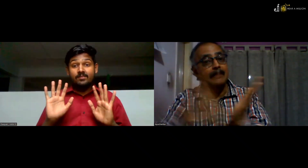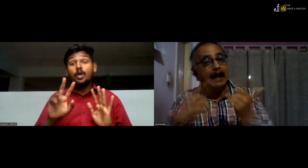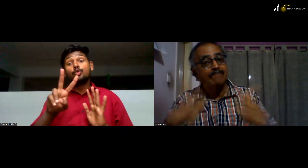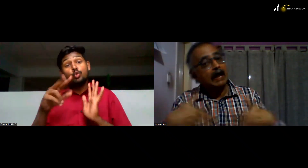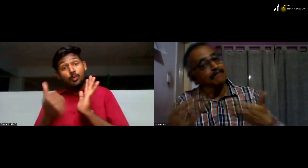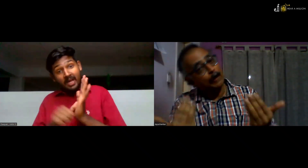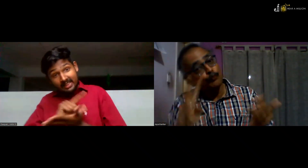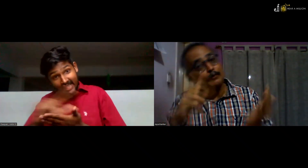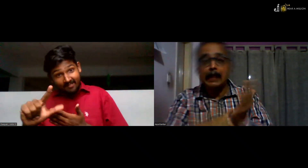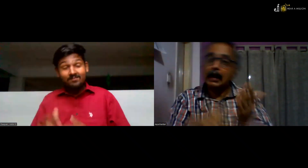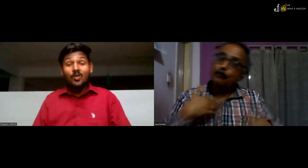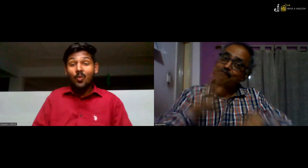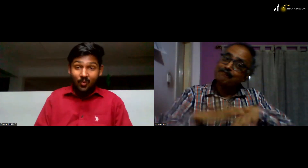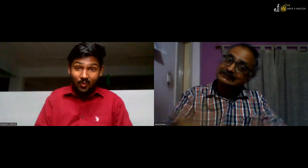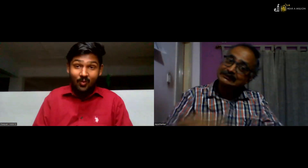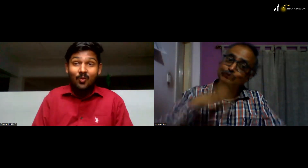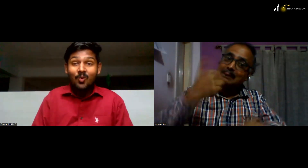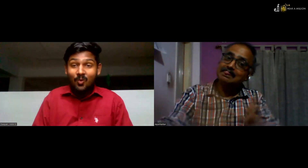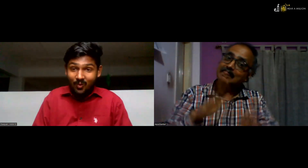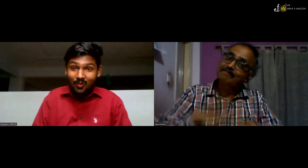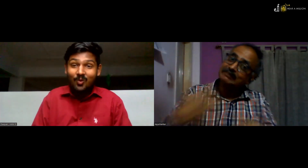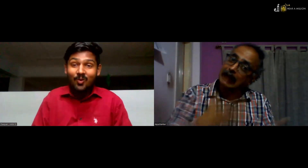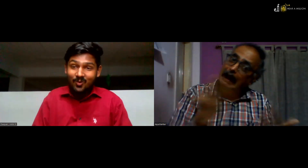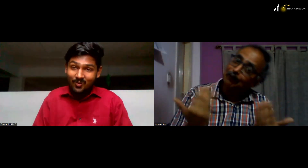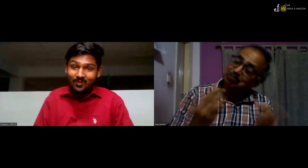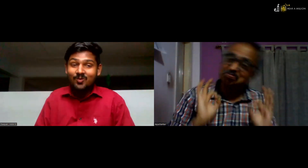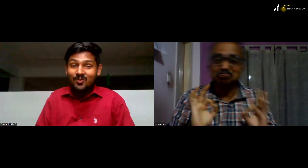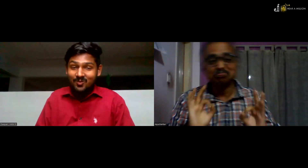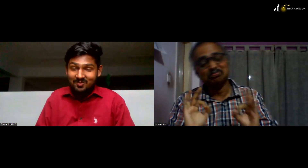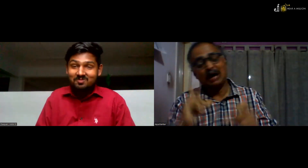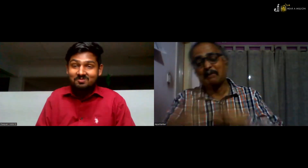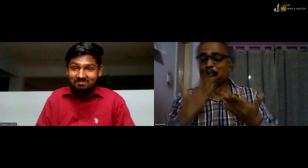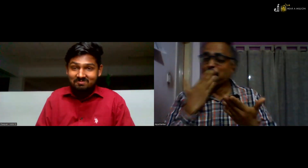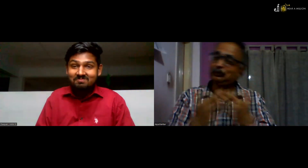then, okay, so it was like a kind of many days trips,